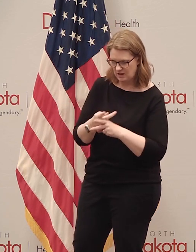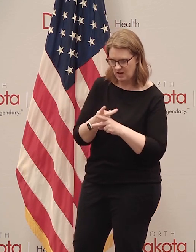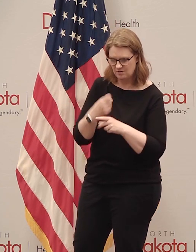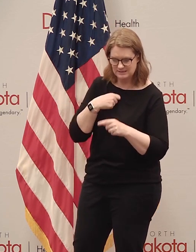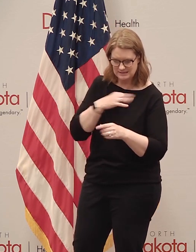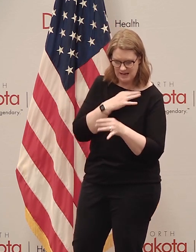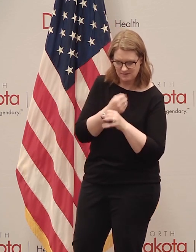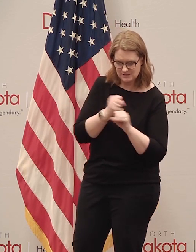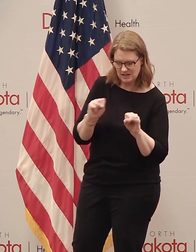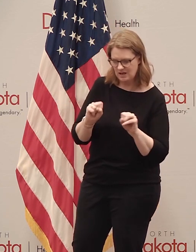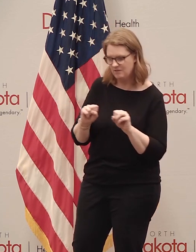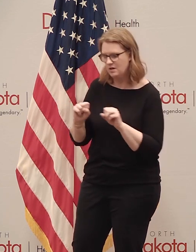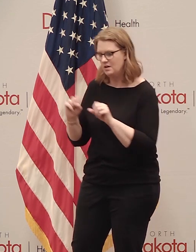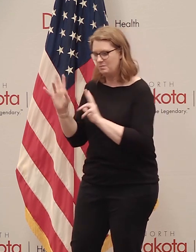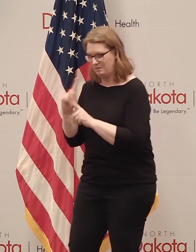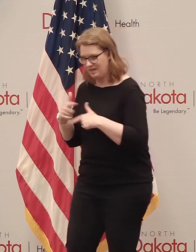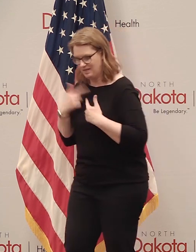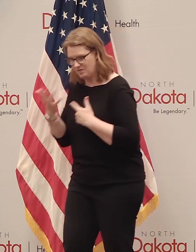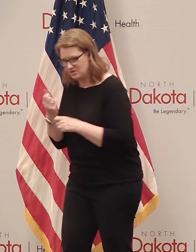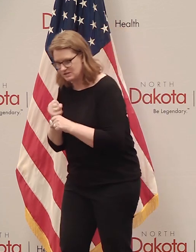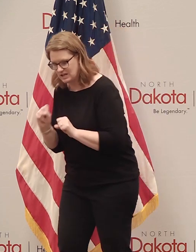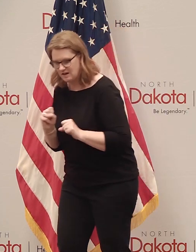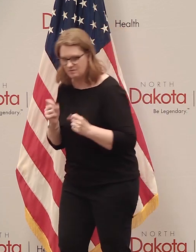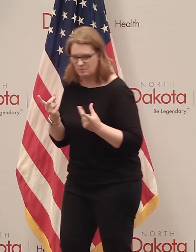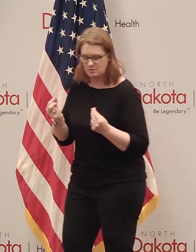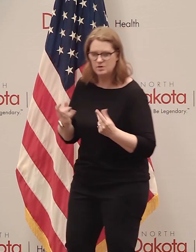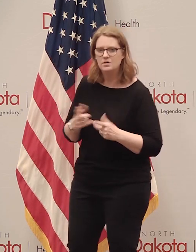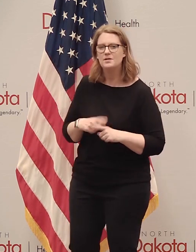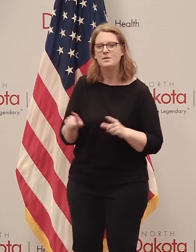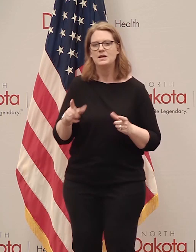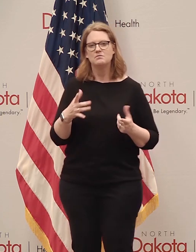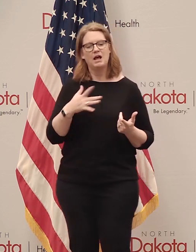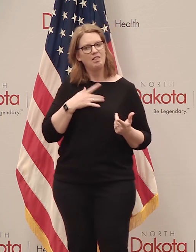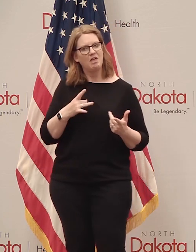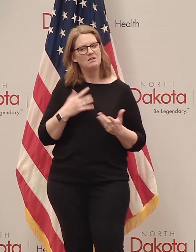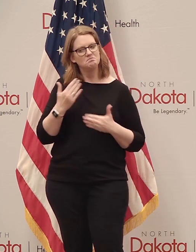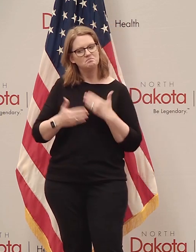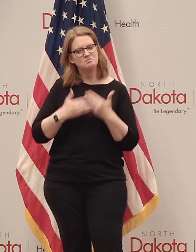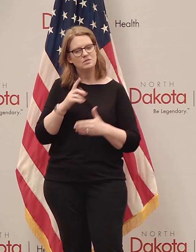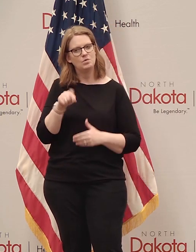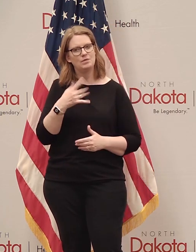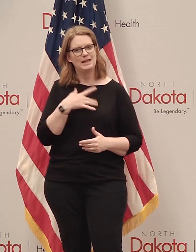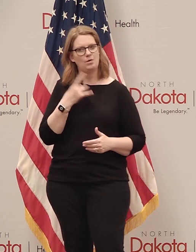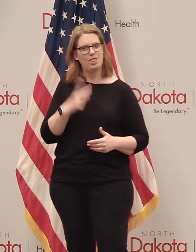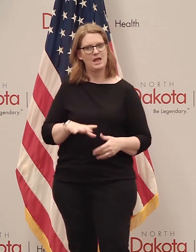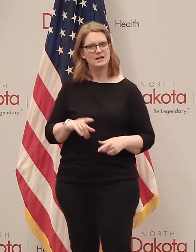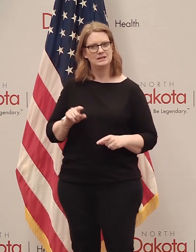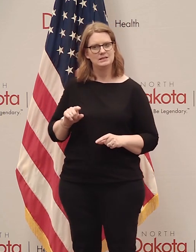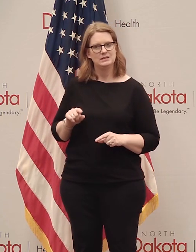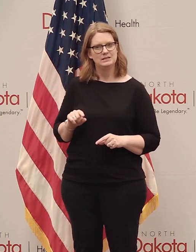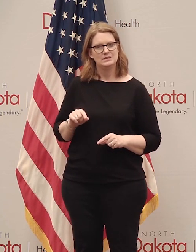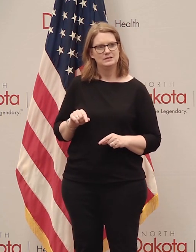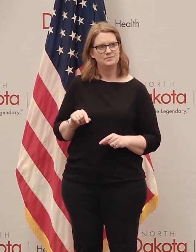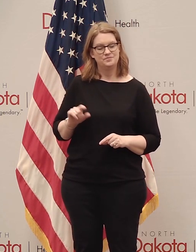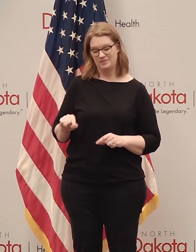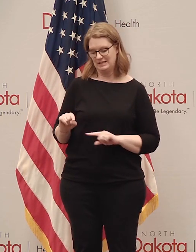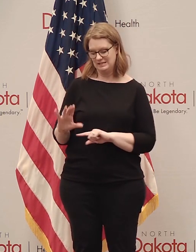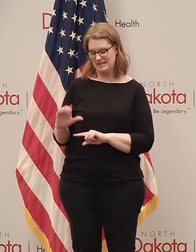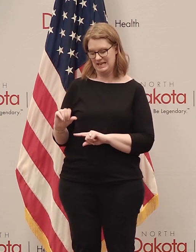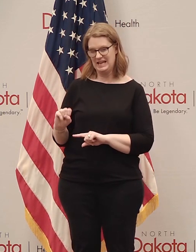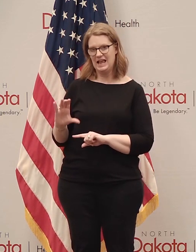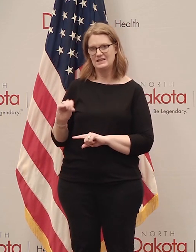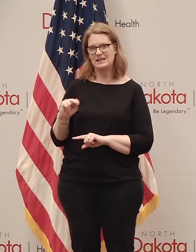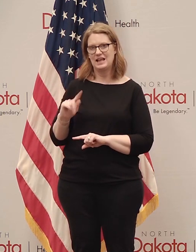care. So I like the numbers. I like the direction. I like where we're going. The only one I don't like is I'd like to see Cass